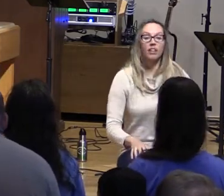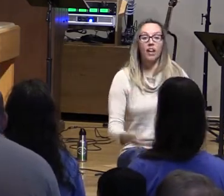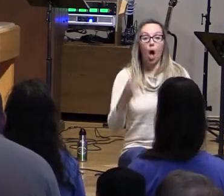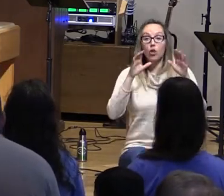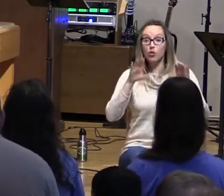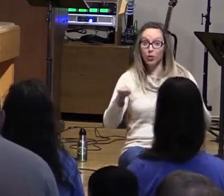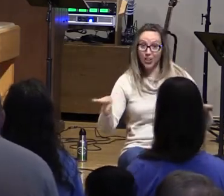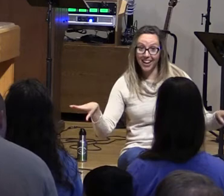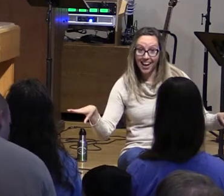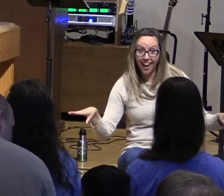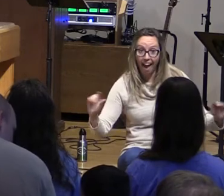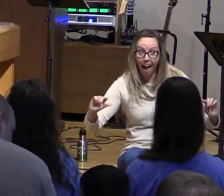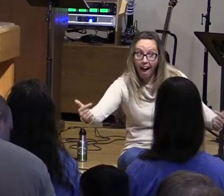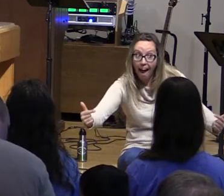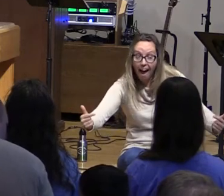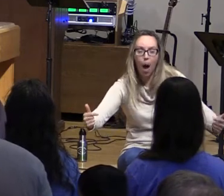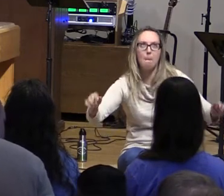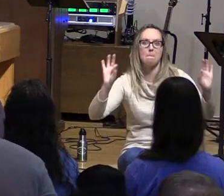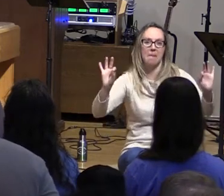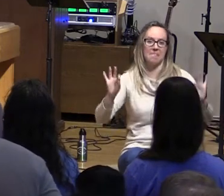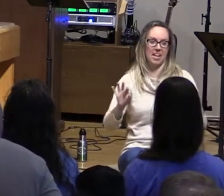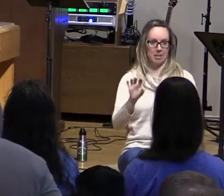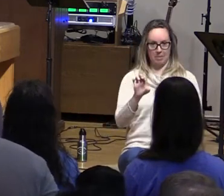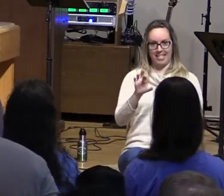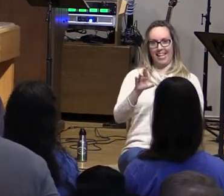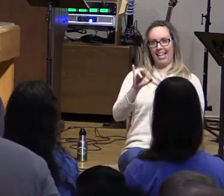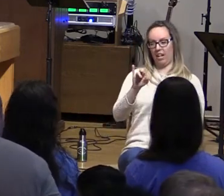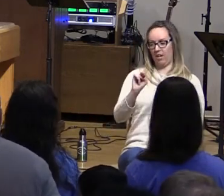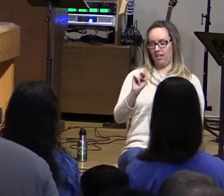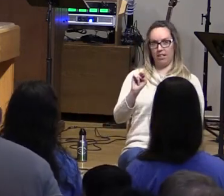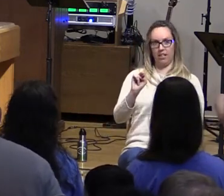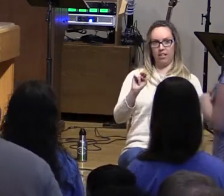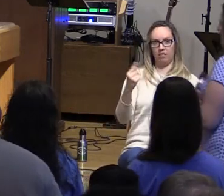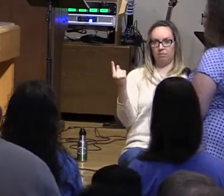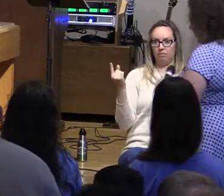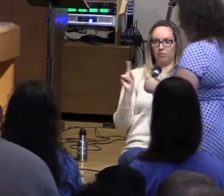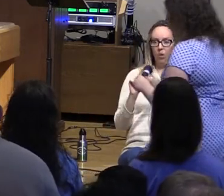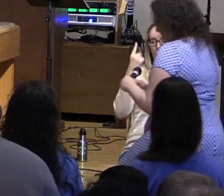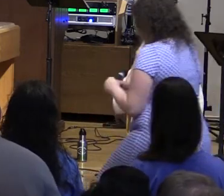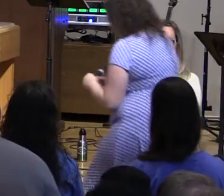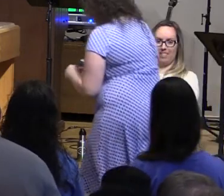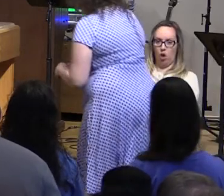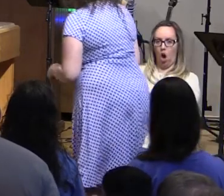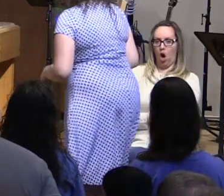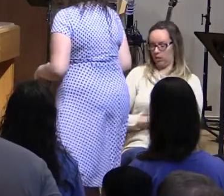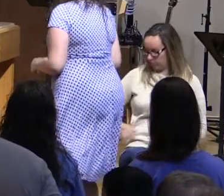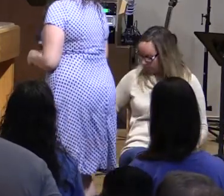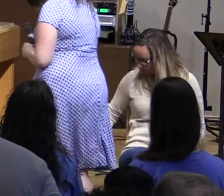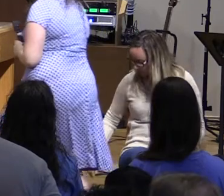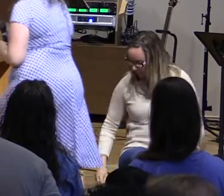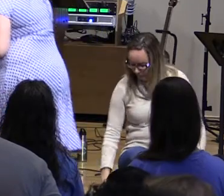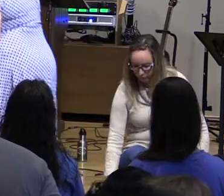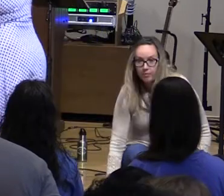Children next, is that right? Excellent, Miss Erin. We're gonna just do the one song again. Excellent.